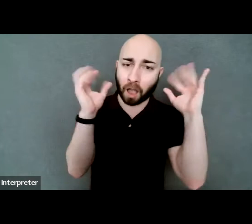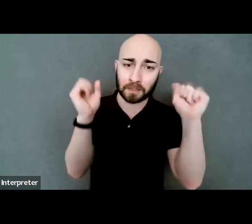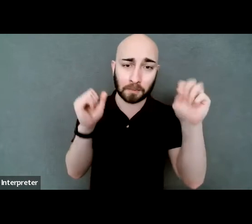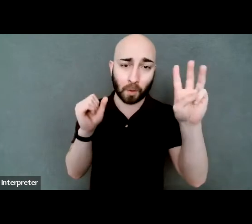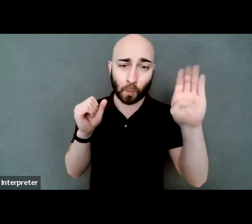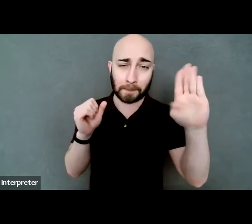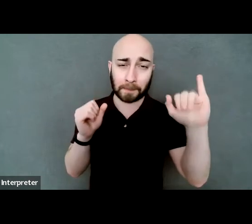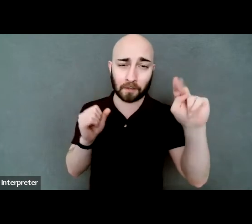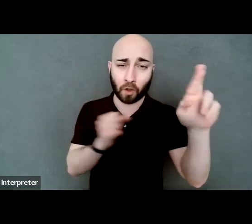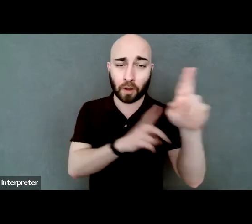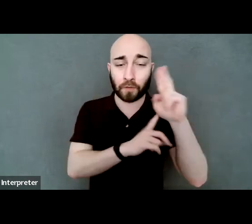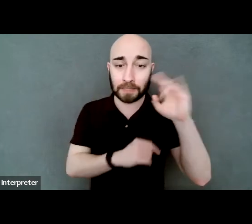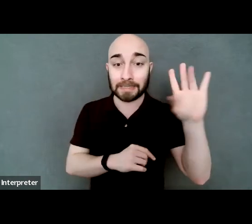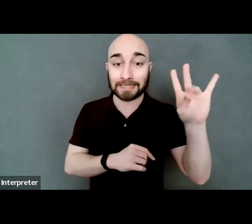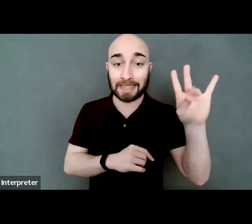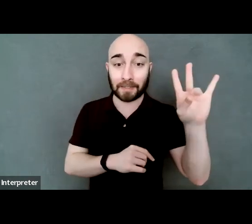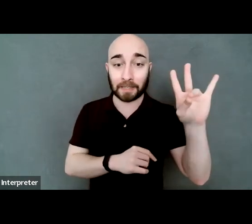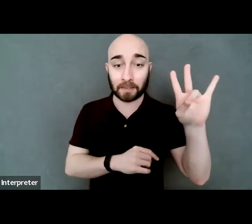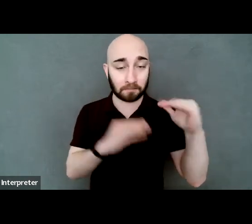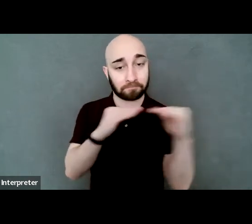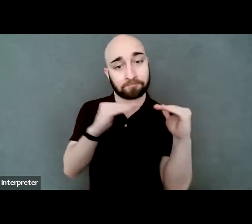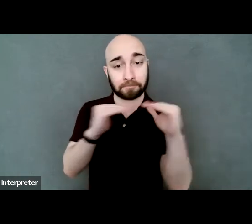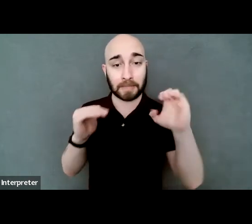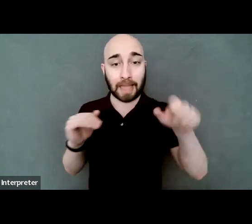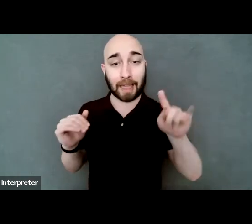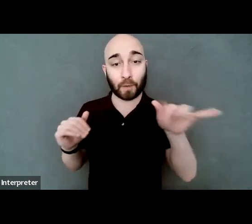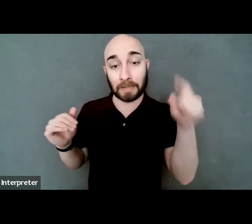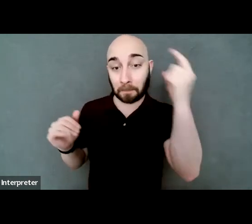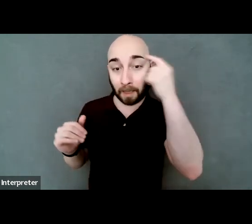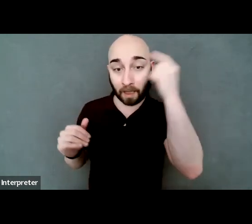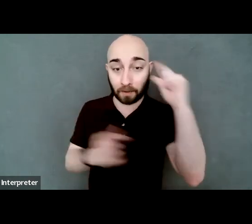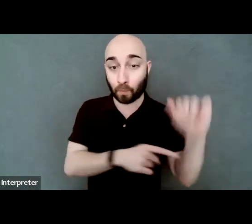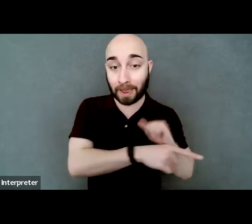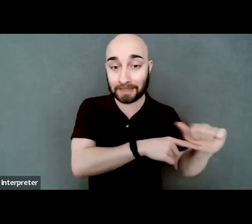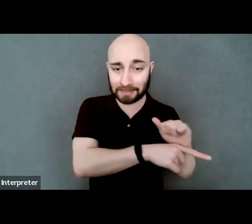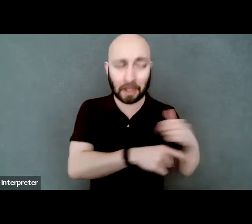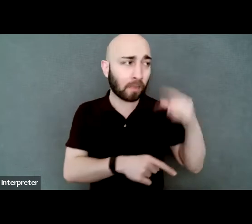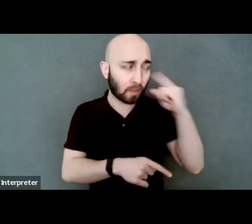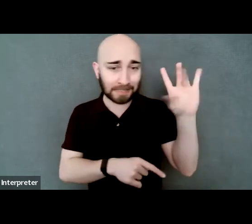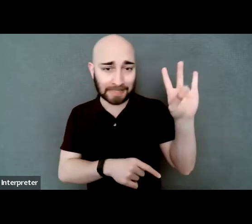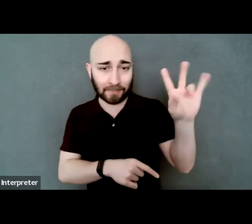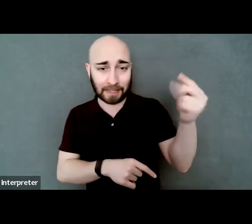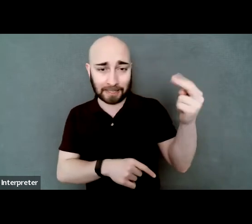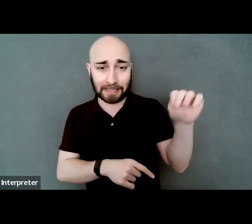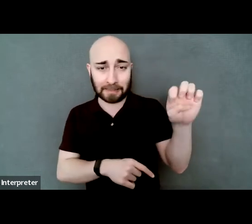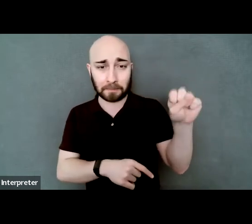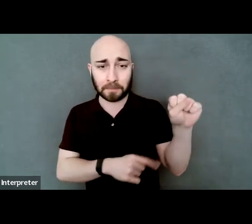7 equity-minded practices. For me, there were themes. So we spent the whole year saying, okay,